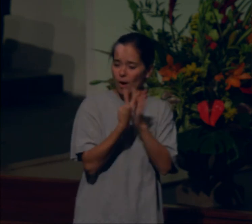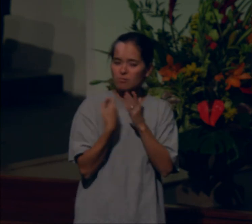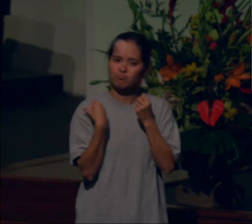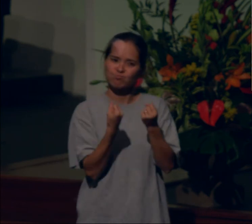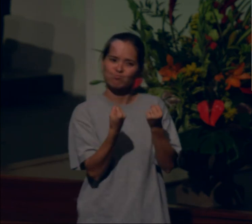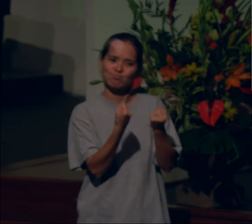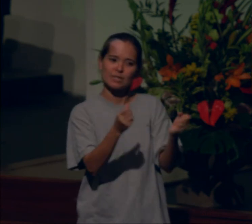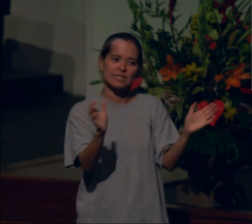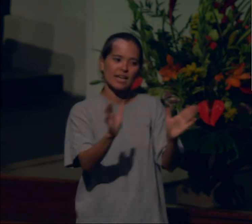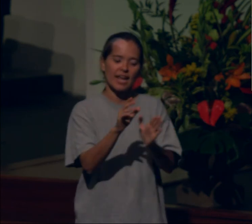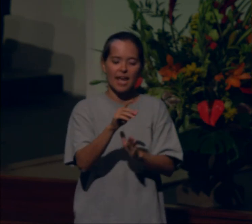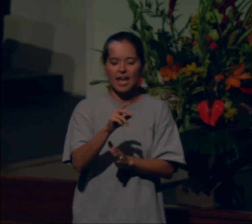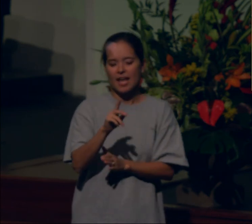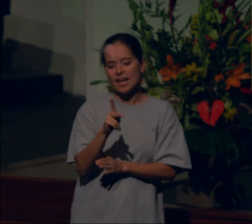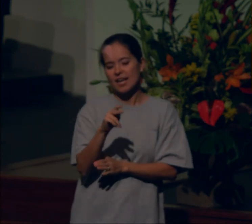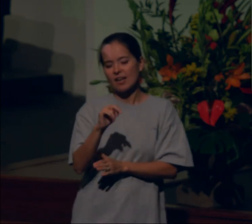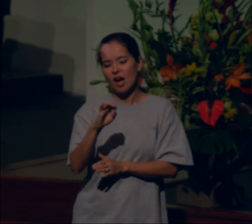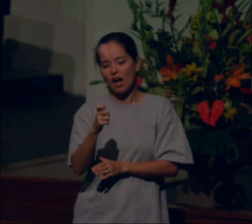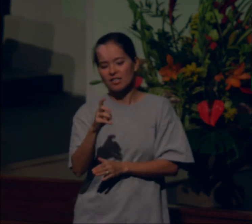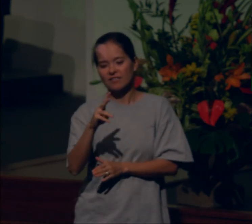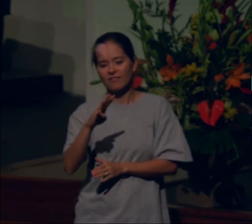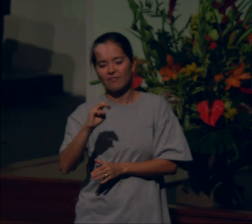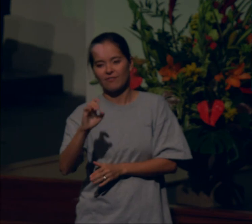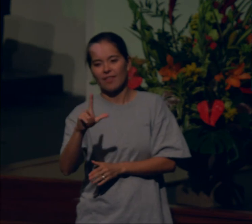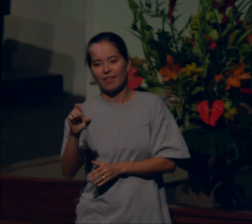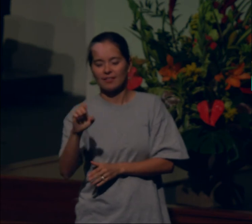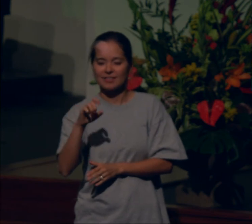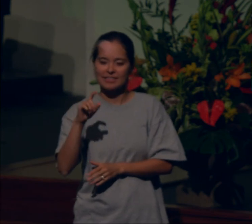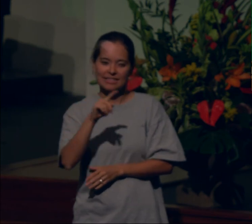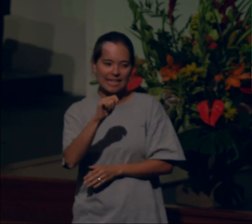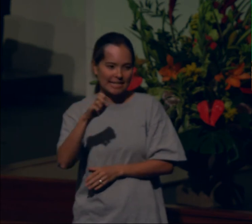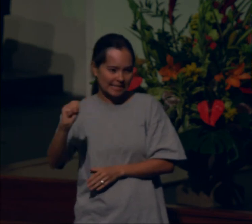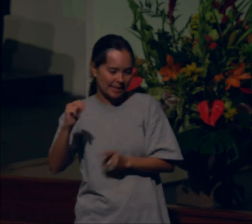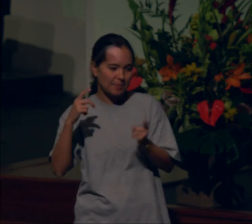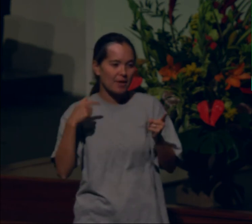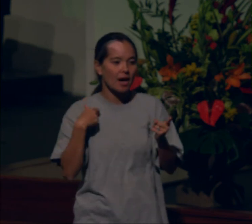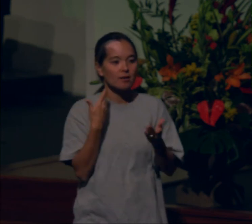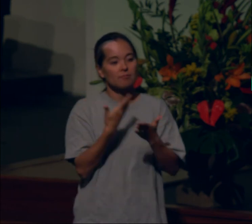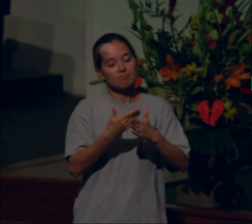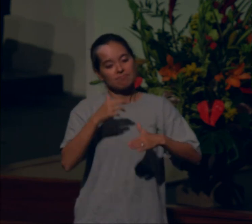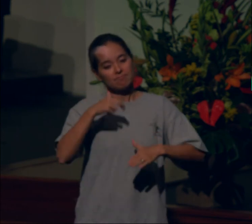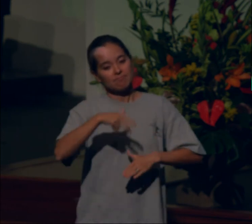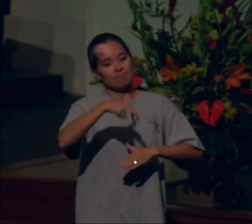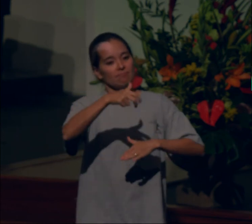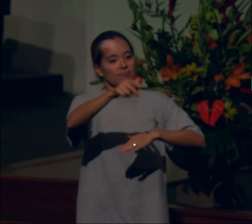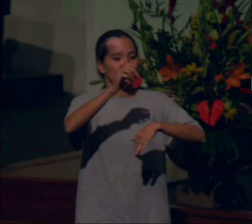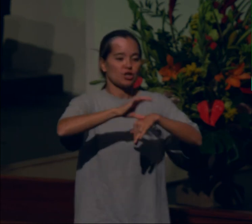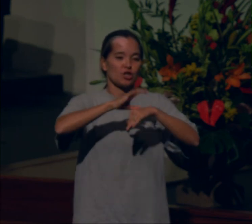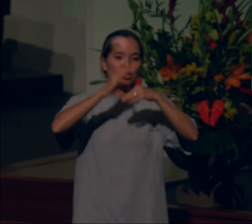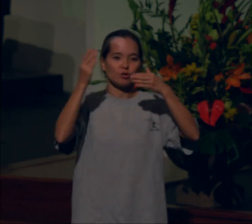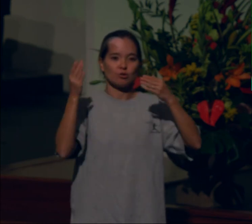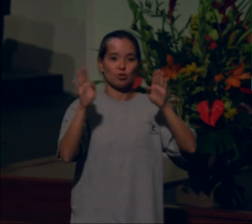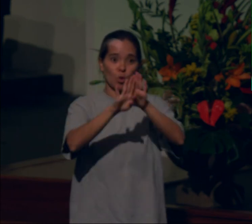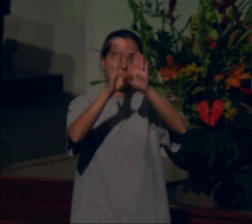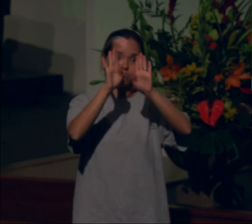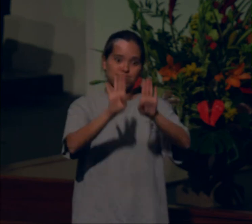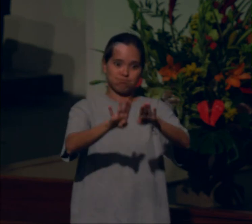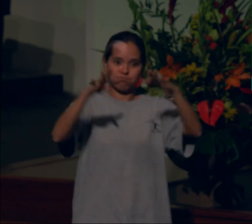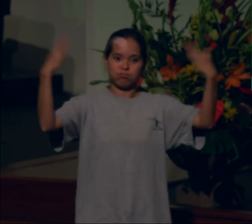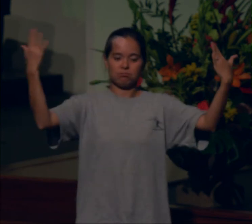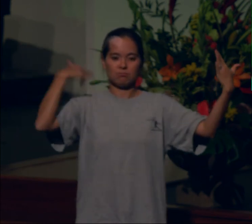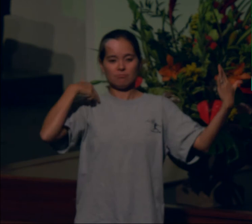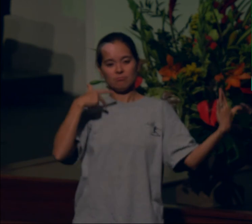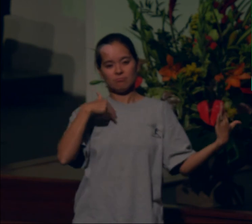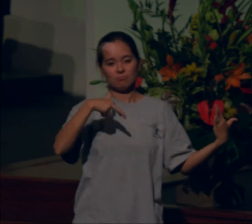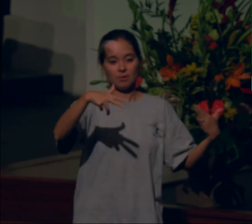to Knoxville, Tennessee. I walked up this huge set of steps up to the front of that church, and I opened that big door. And when I stepped